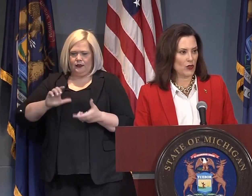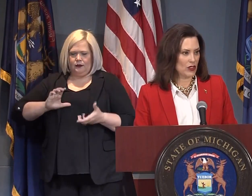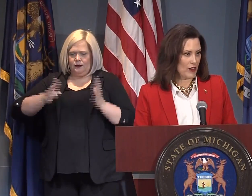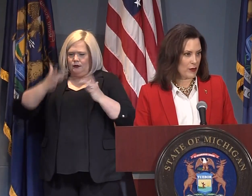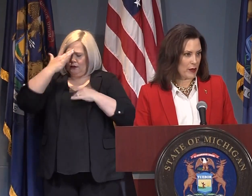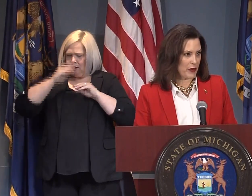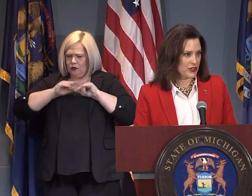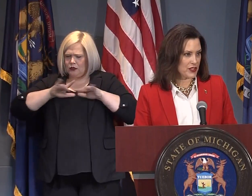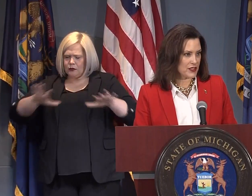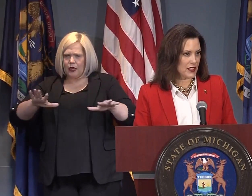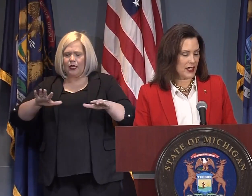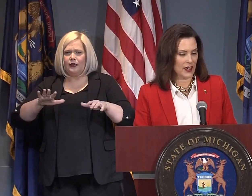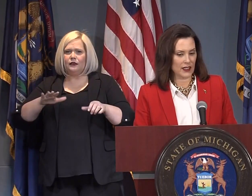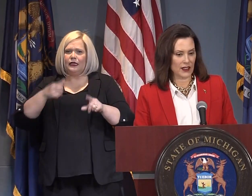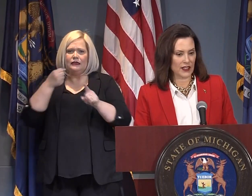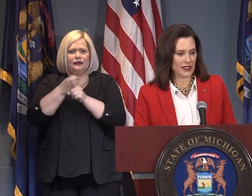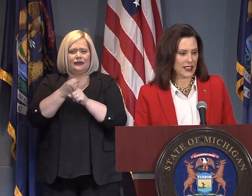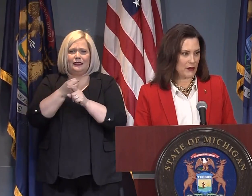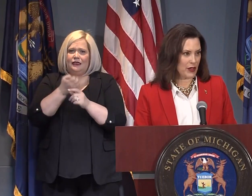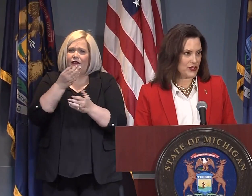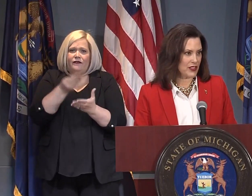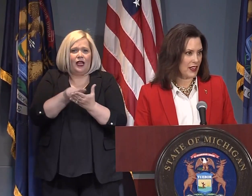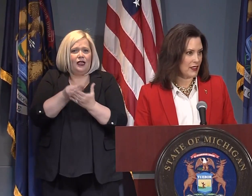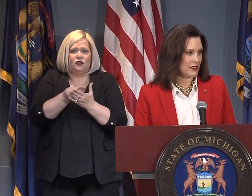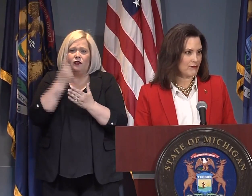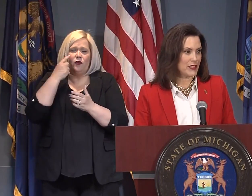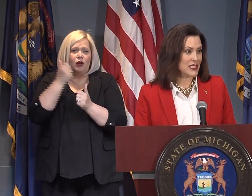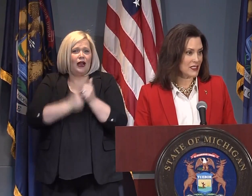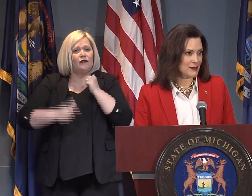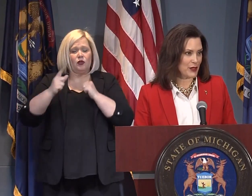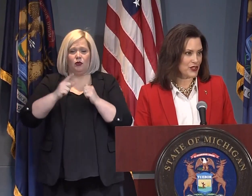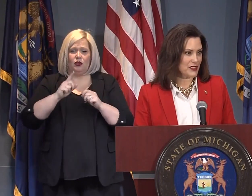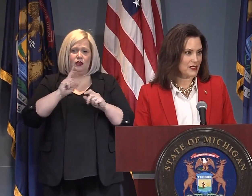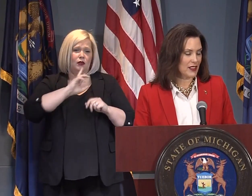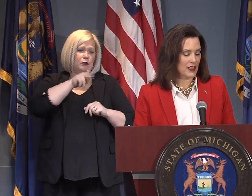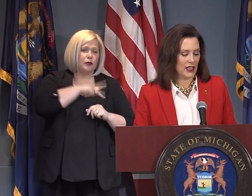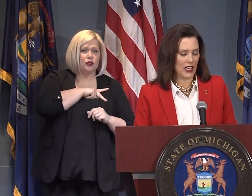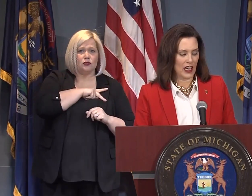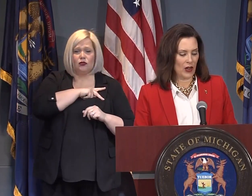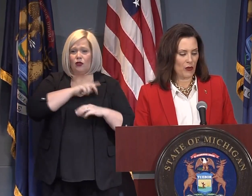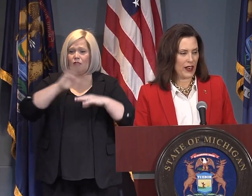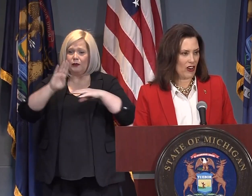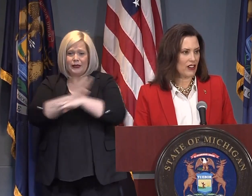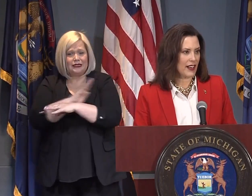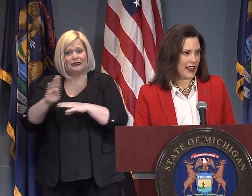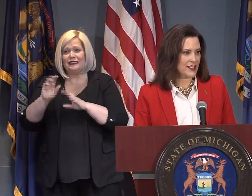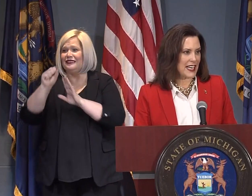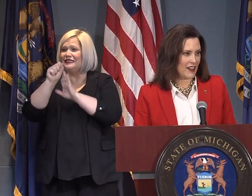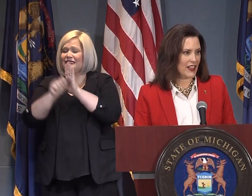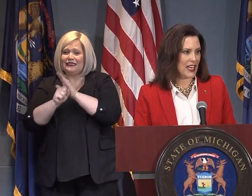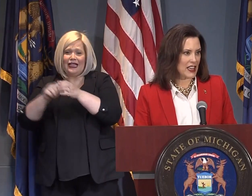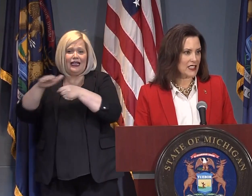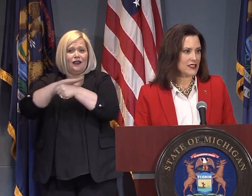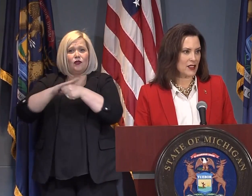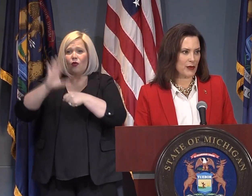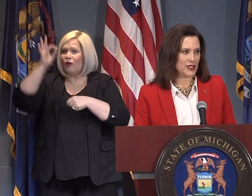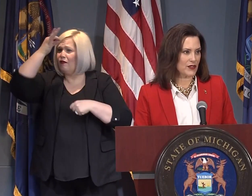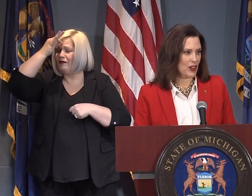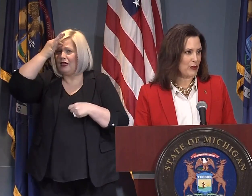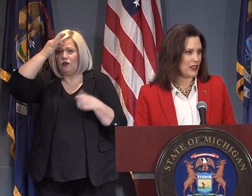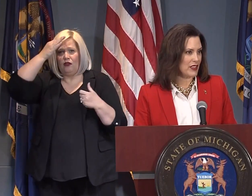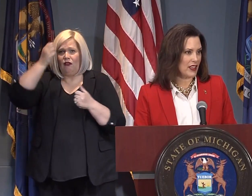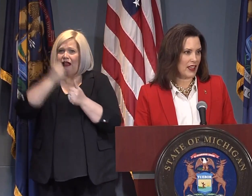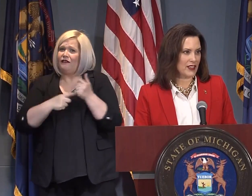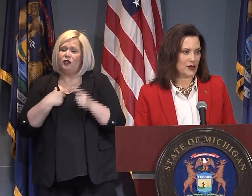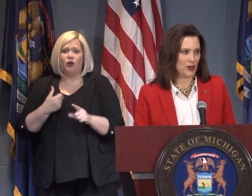on local government budgets, on the state budget, on business budgets. We are all going to have to navigate this to the best